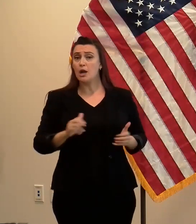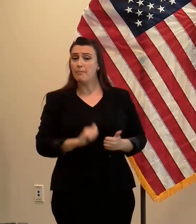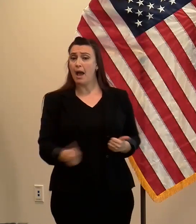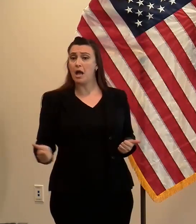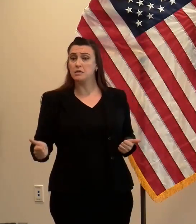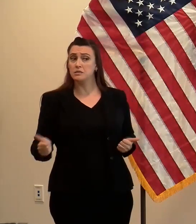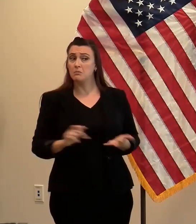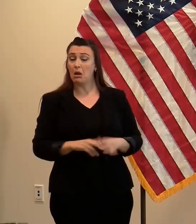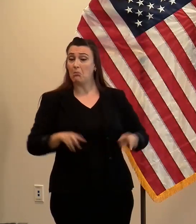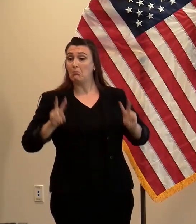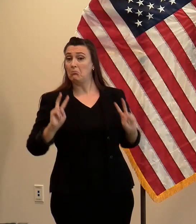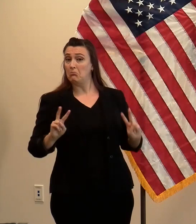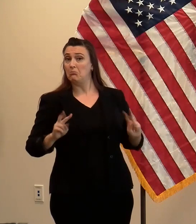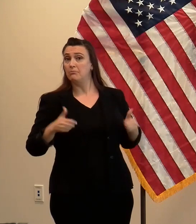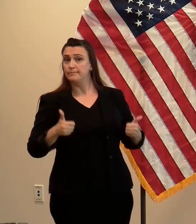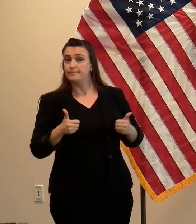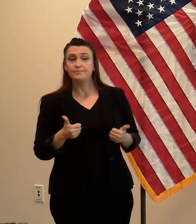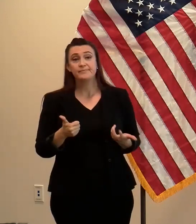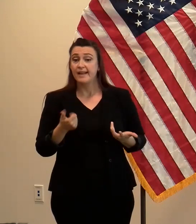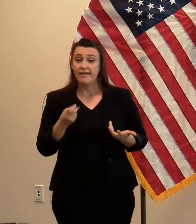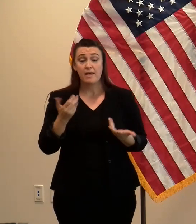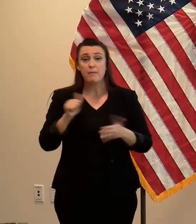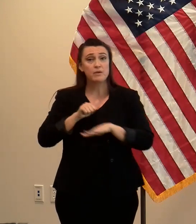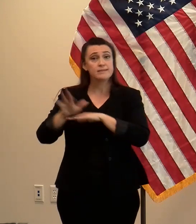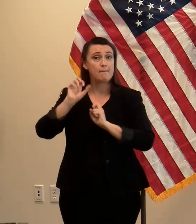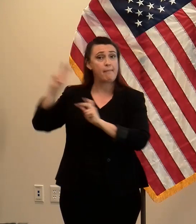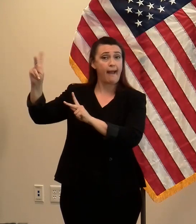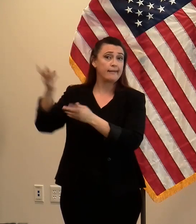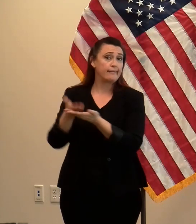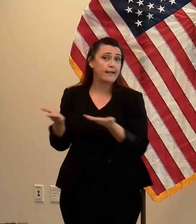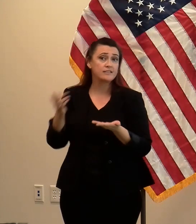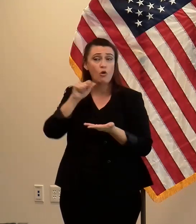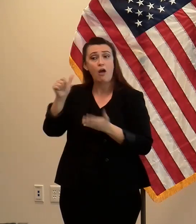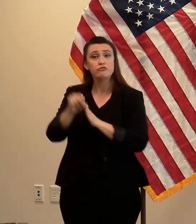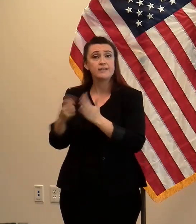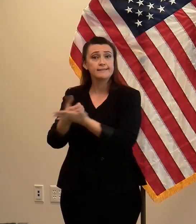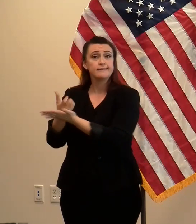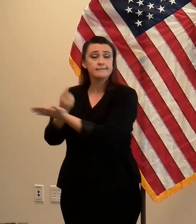position where we can where we could send stuff back.